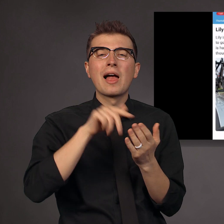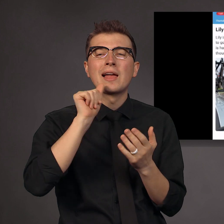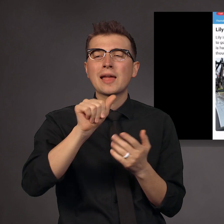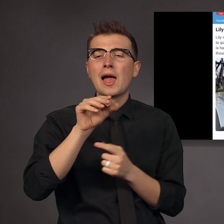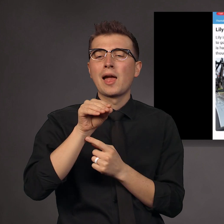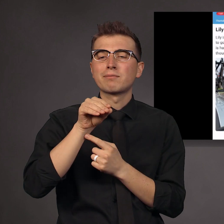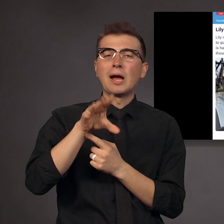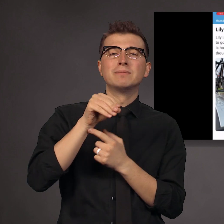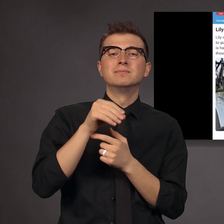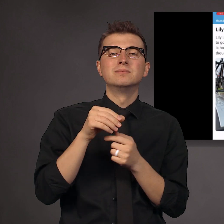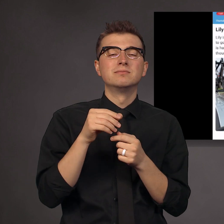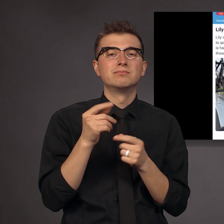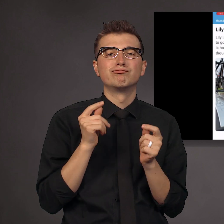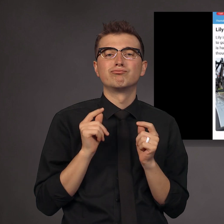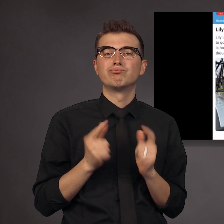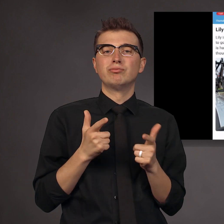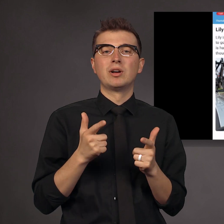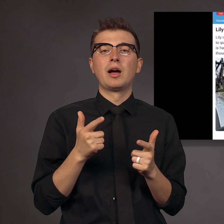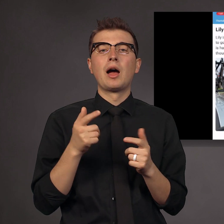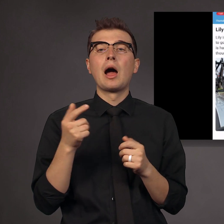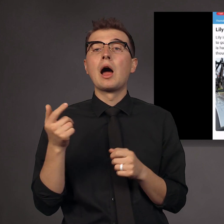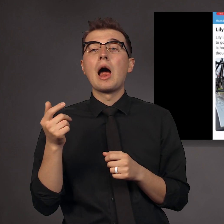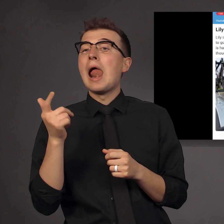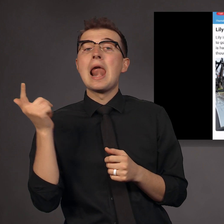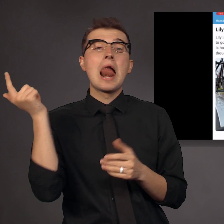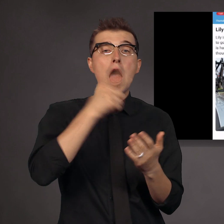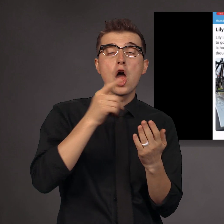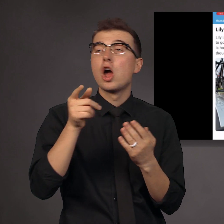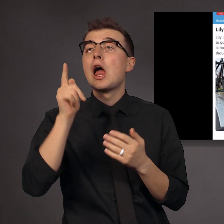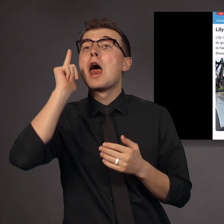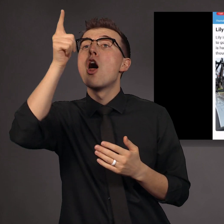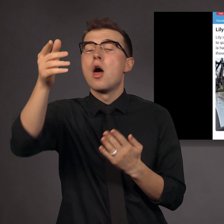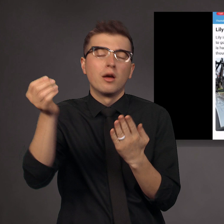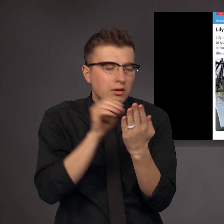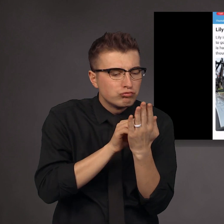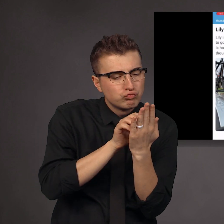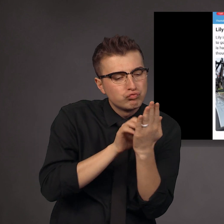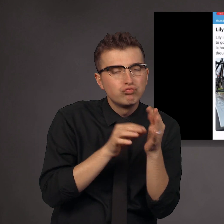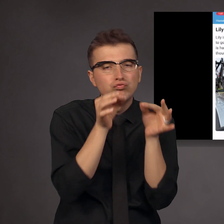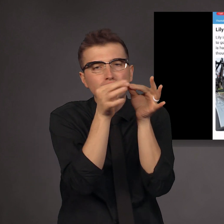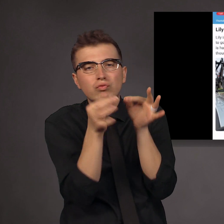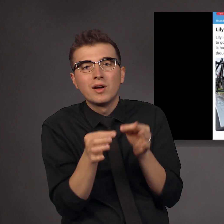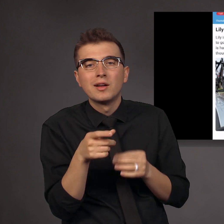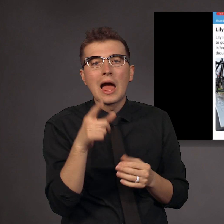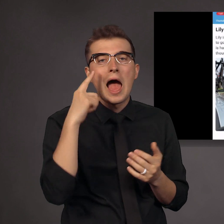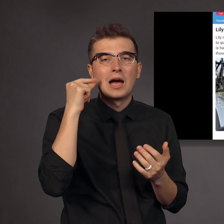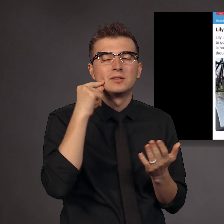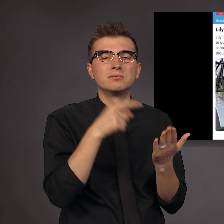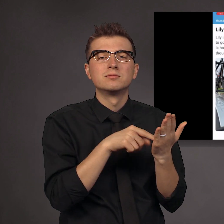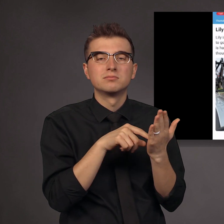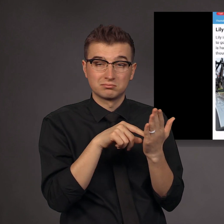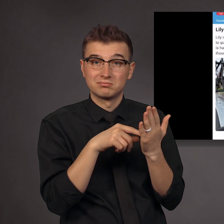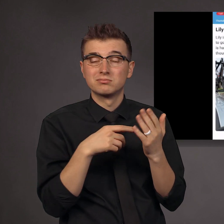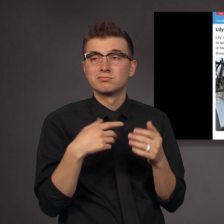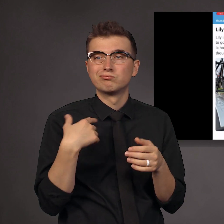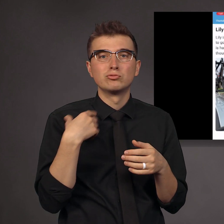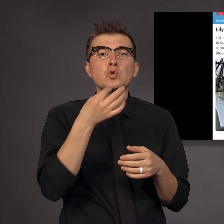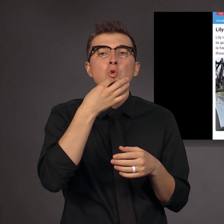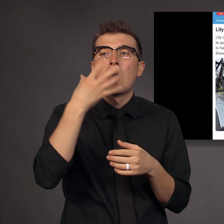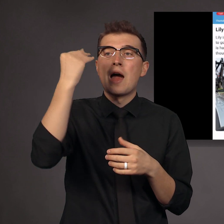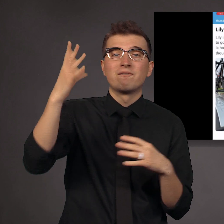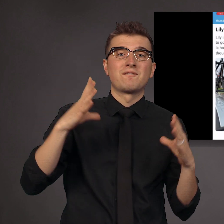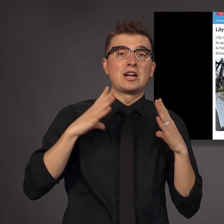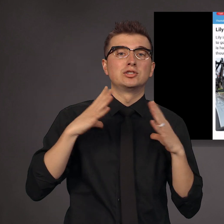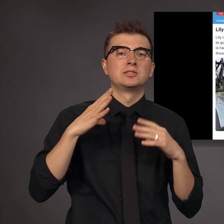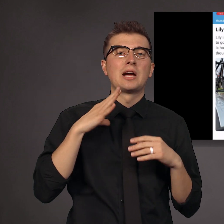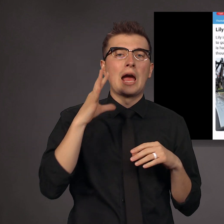moments with a picture and then come back and add it later. And this is funny. Cat. We were getting ready to go on vacation, and the